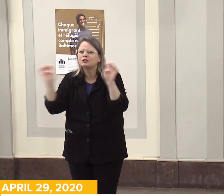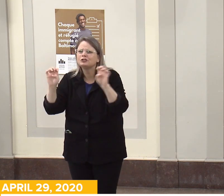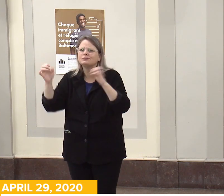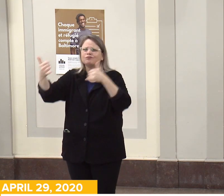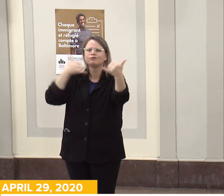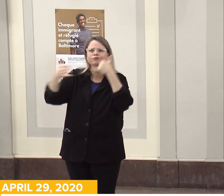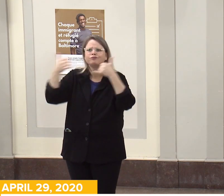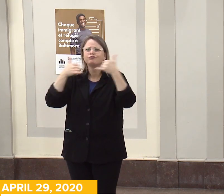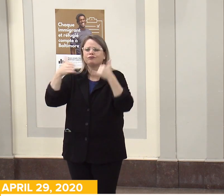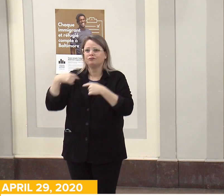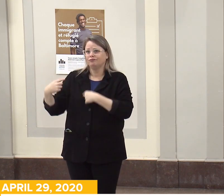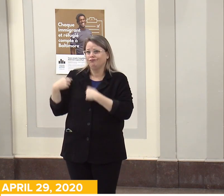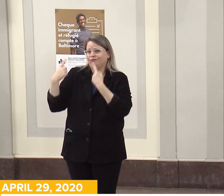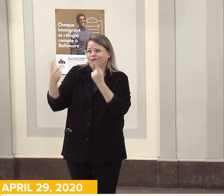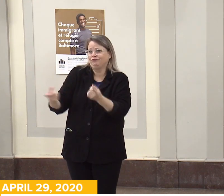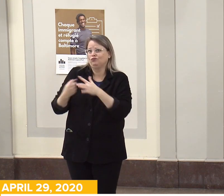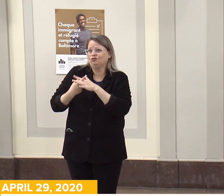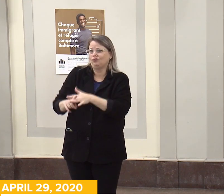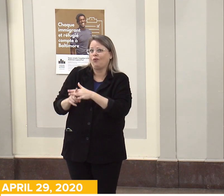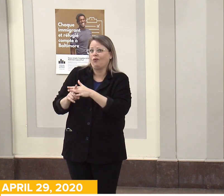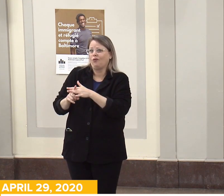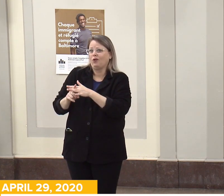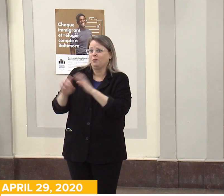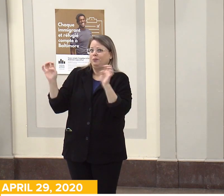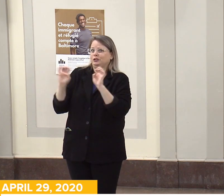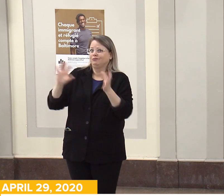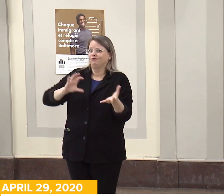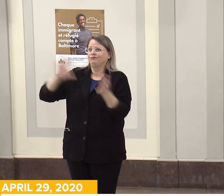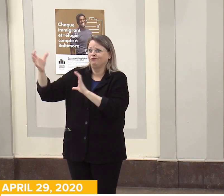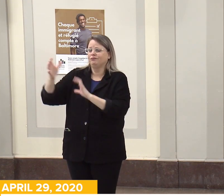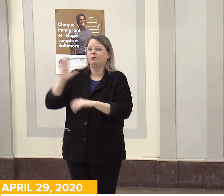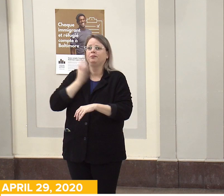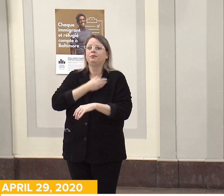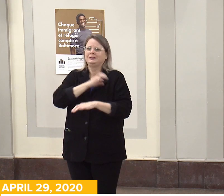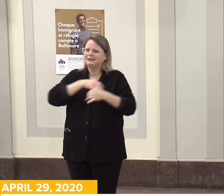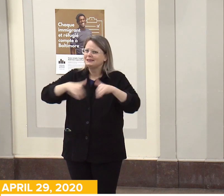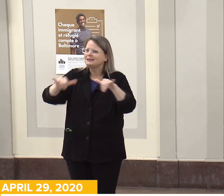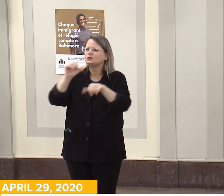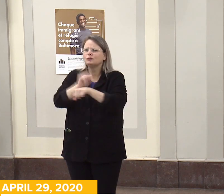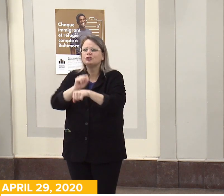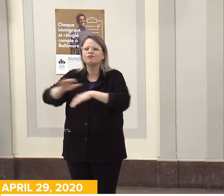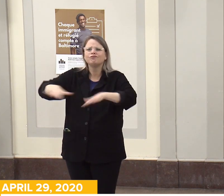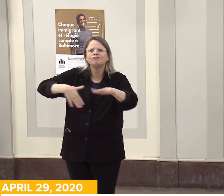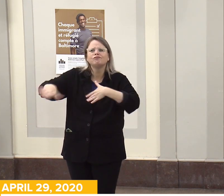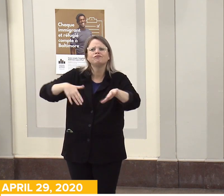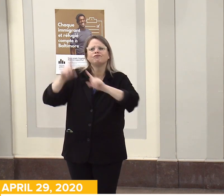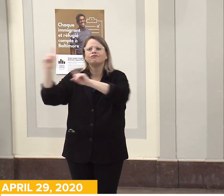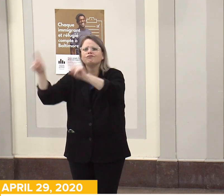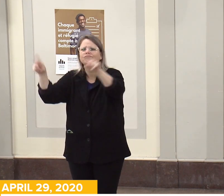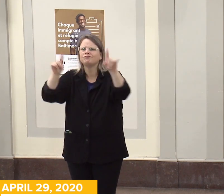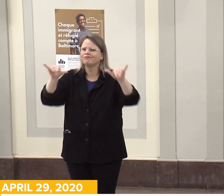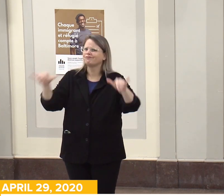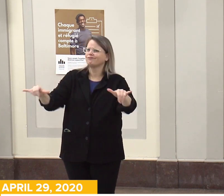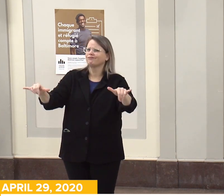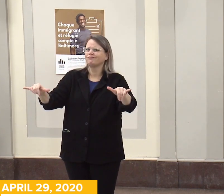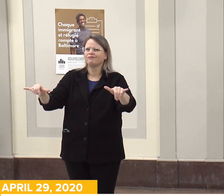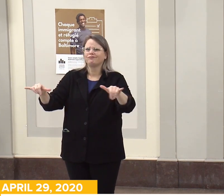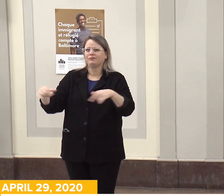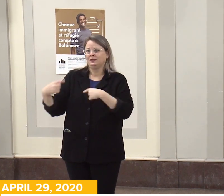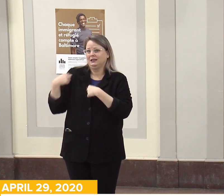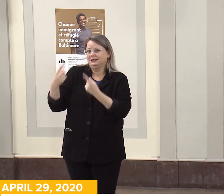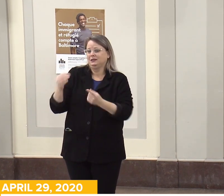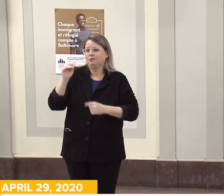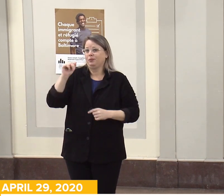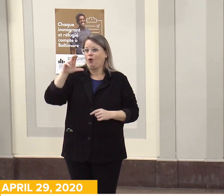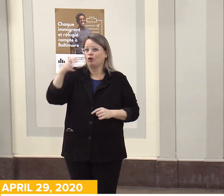our officers have continued to patrol the streets with astounding resolve. Since March 15th, our